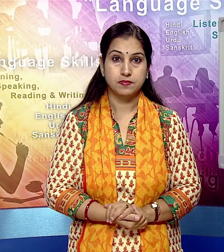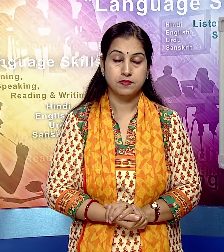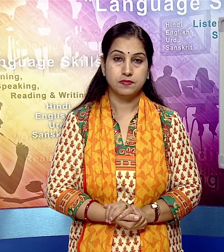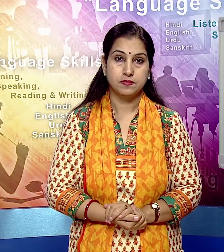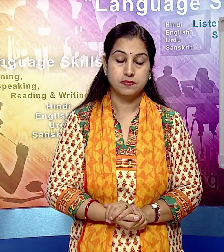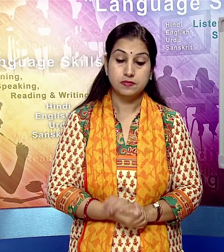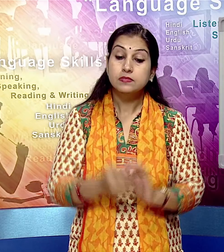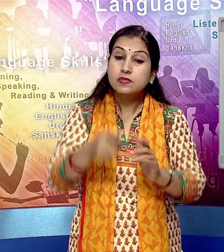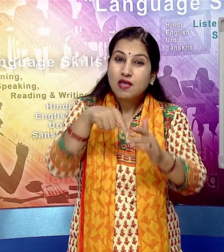It kills